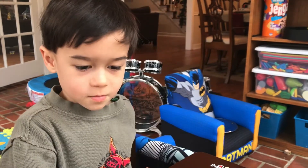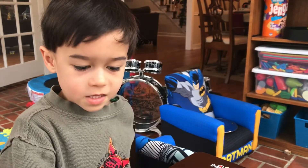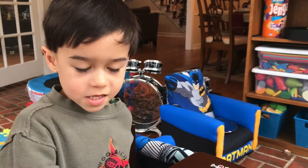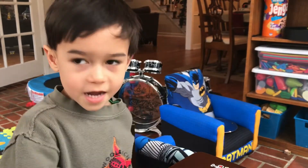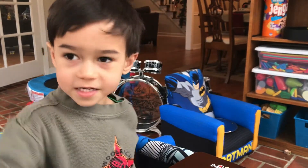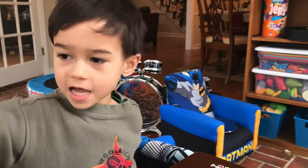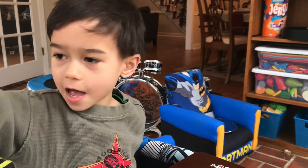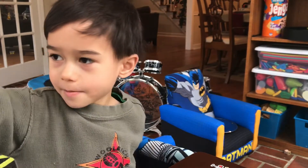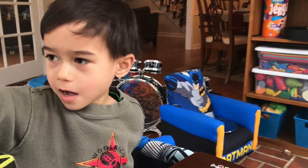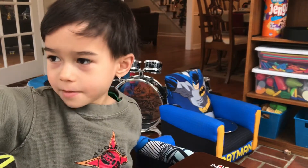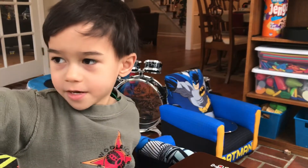Like that, Mama.